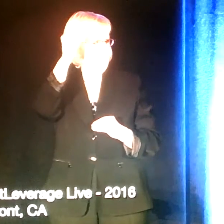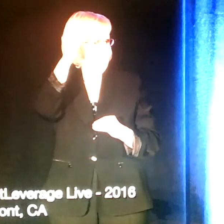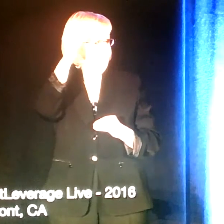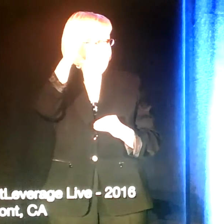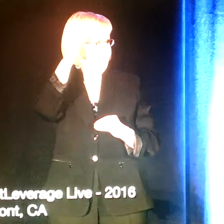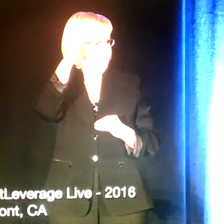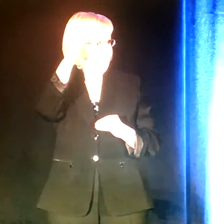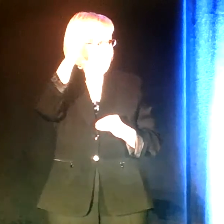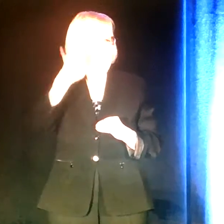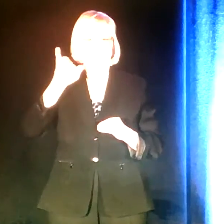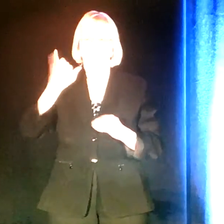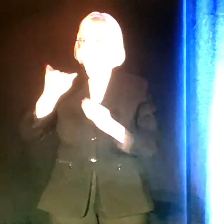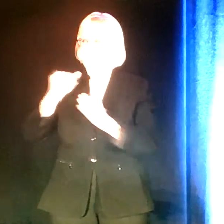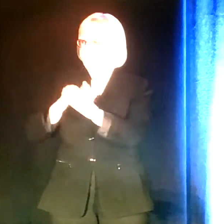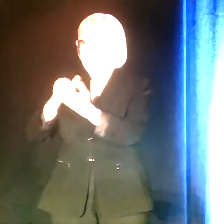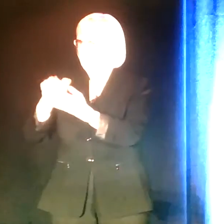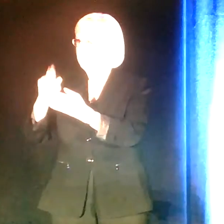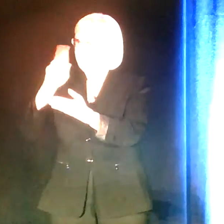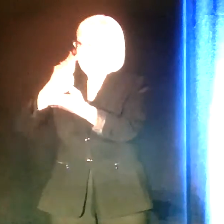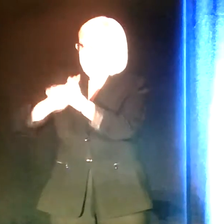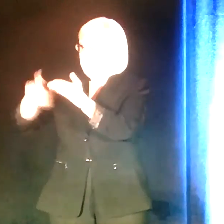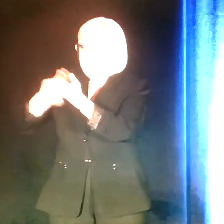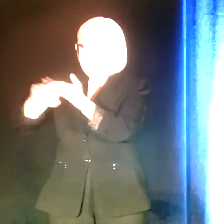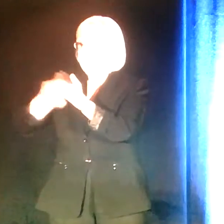It means talking about what you're thinking inside of your head.